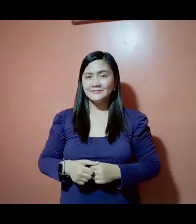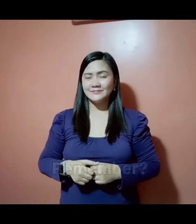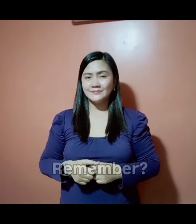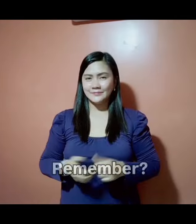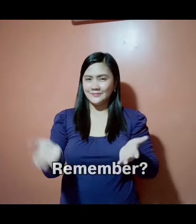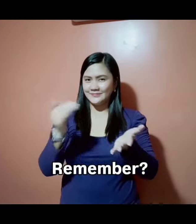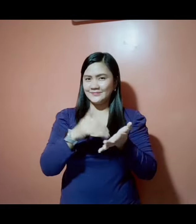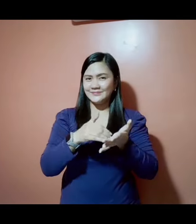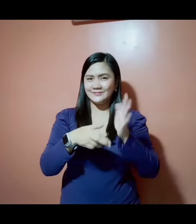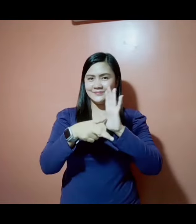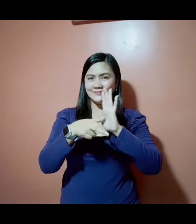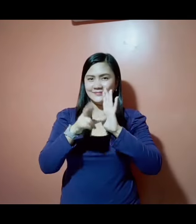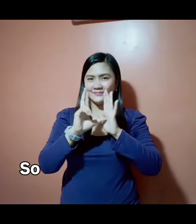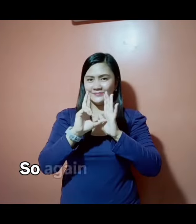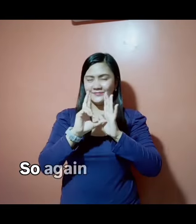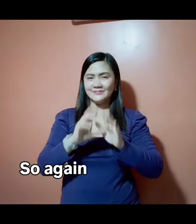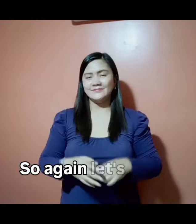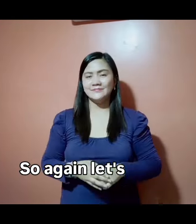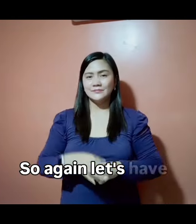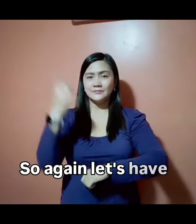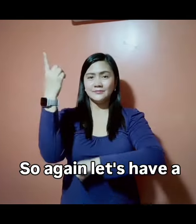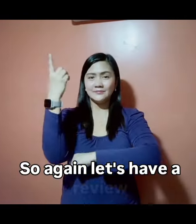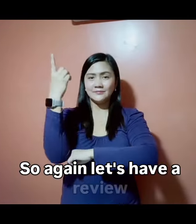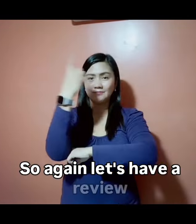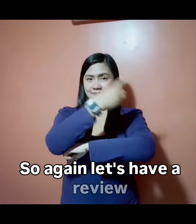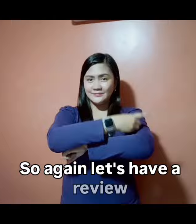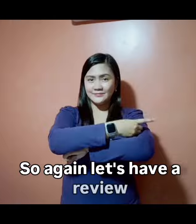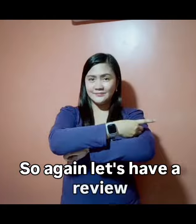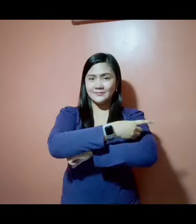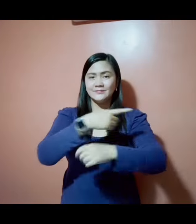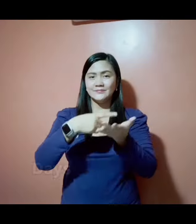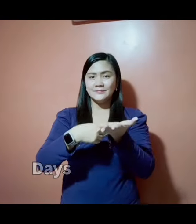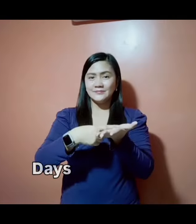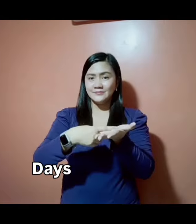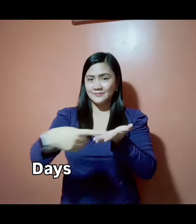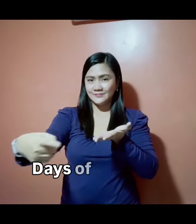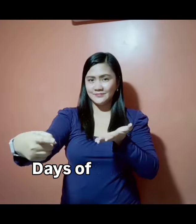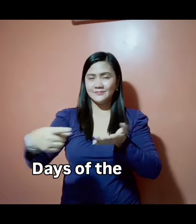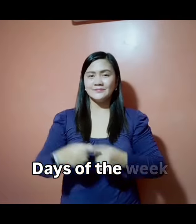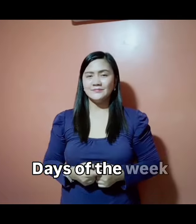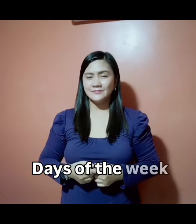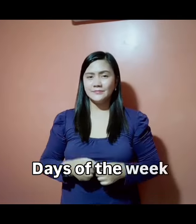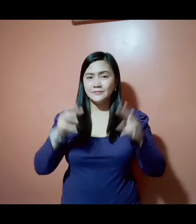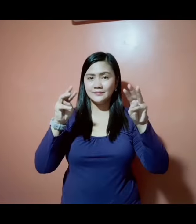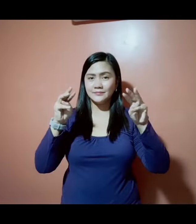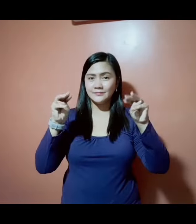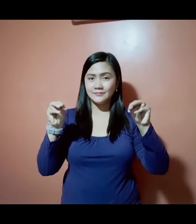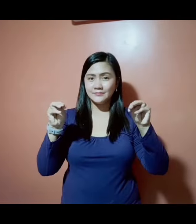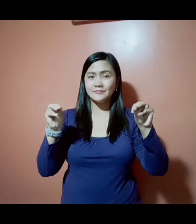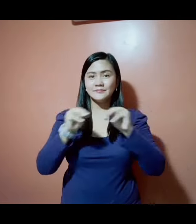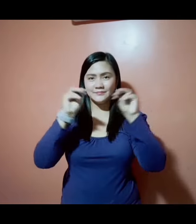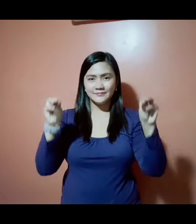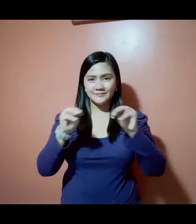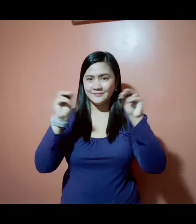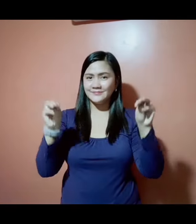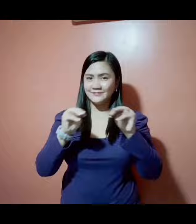Remember? So again, let's have a review. Days of the week. M